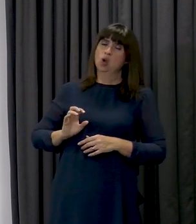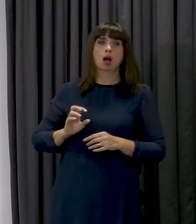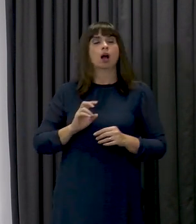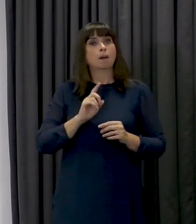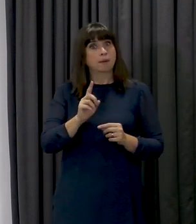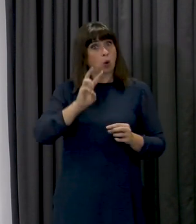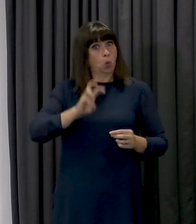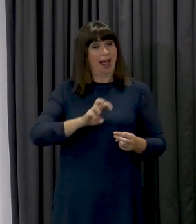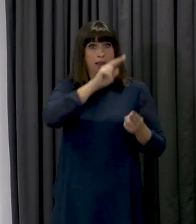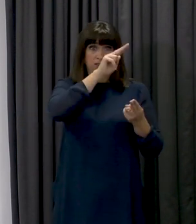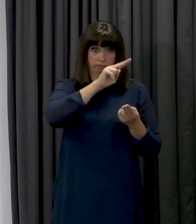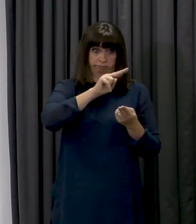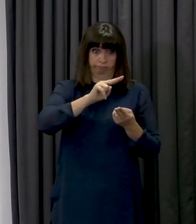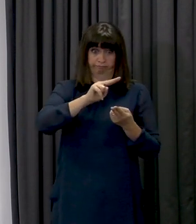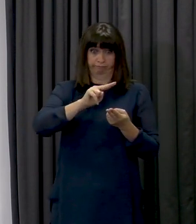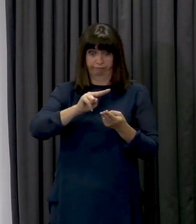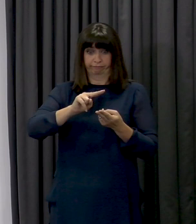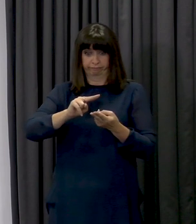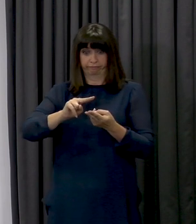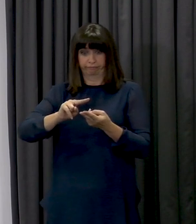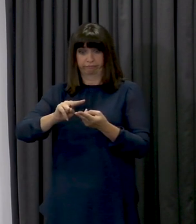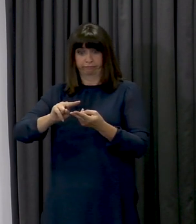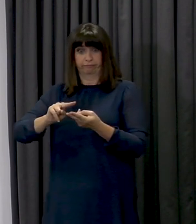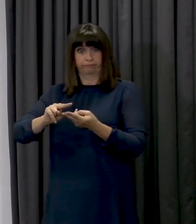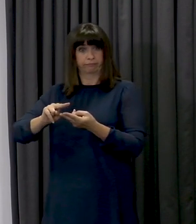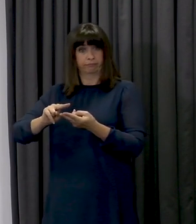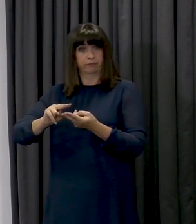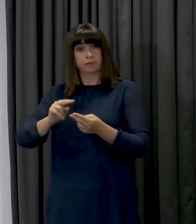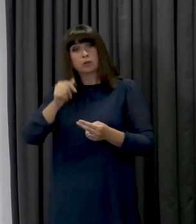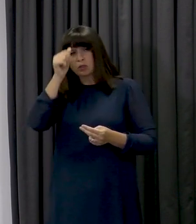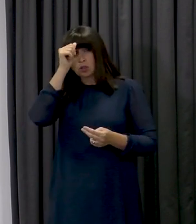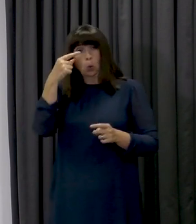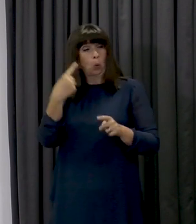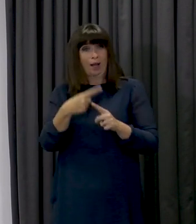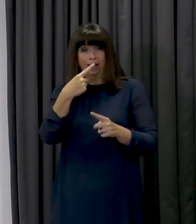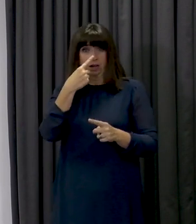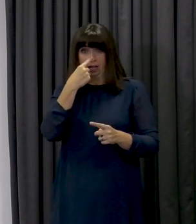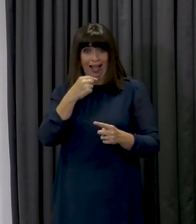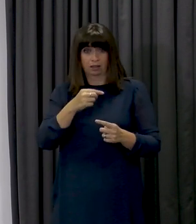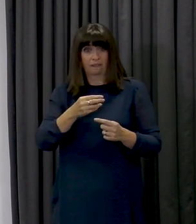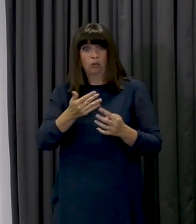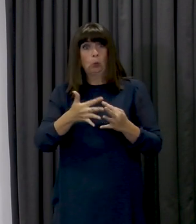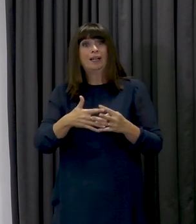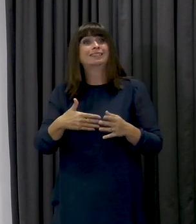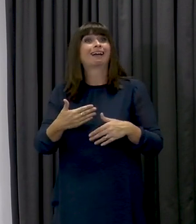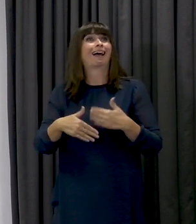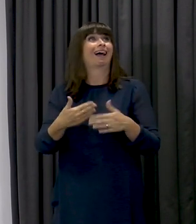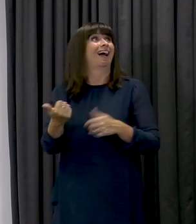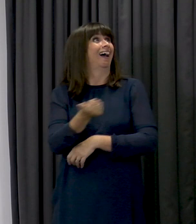still declining, and in a very short number of weeks, that position can be transformed. So nobody should